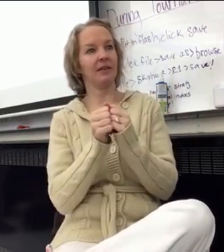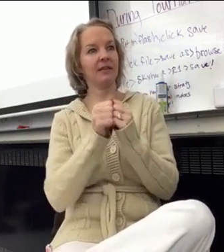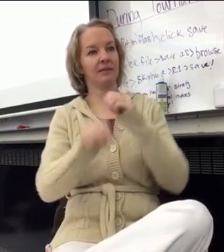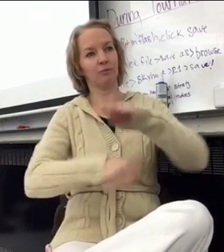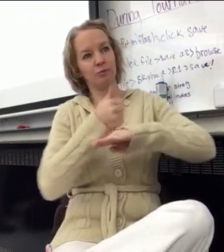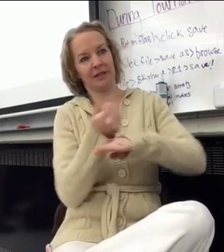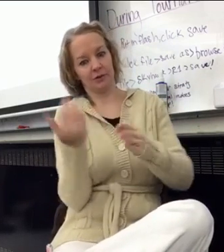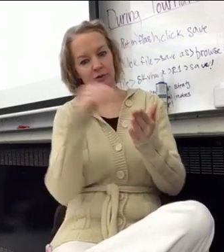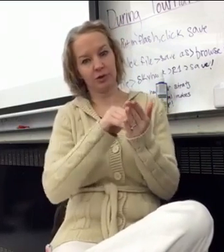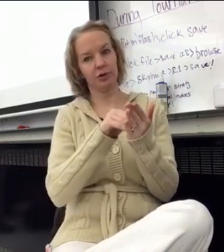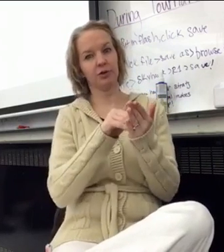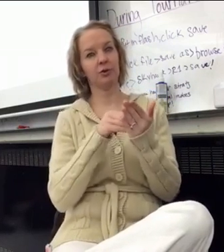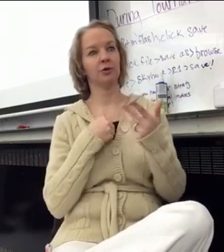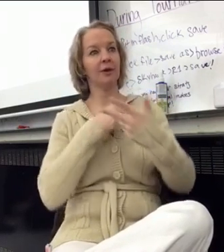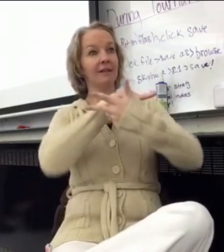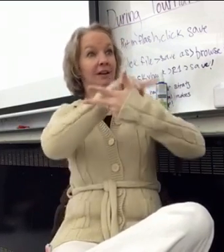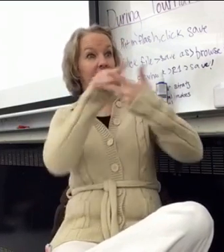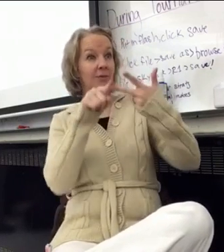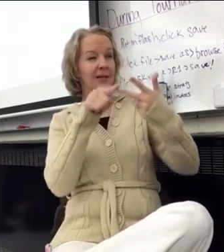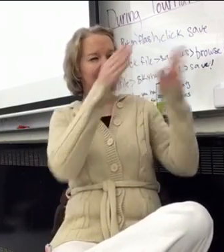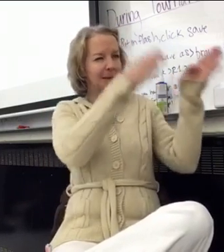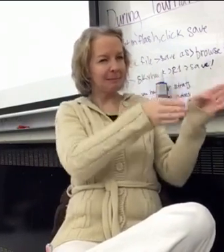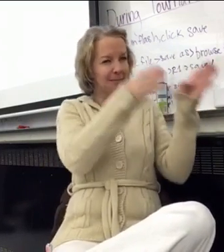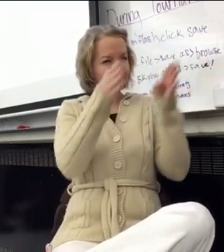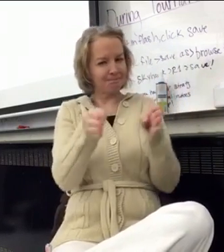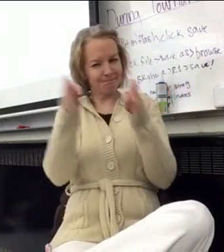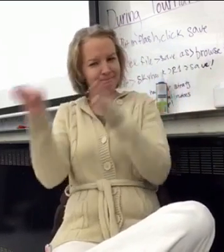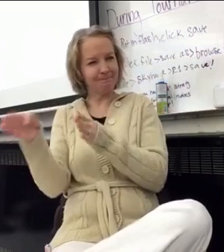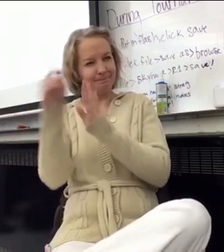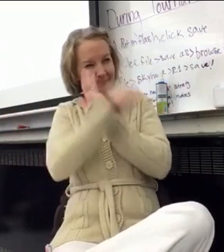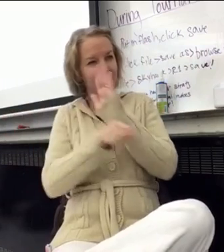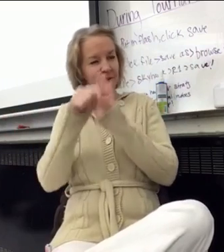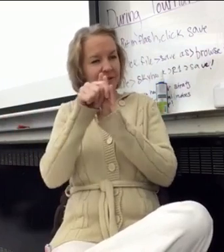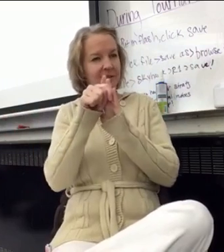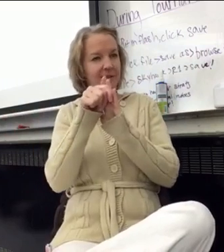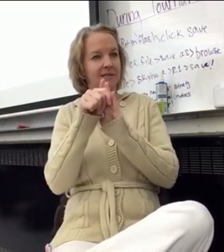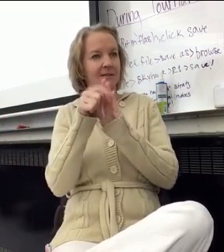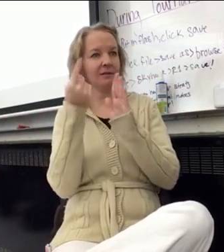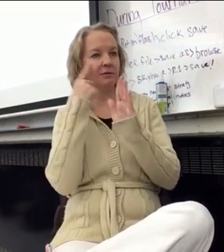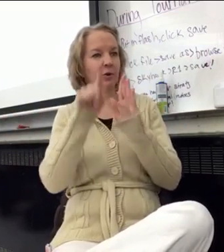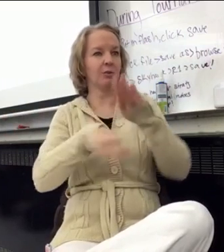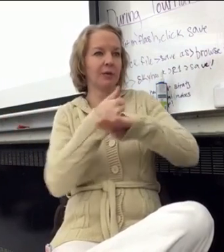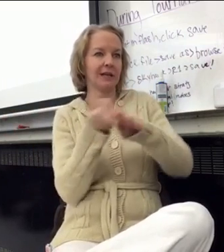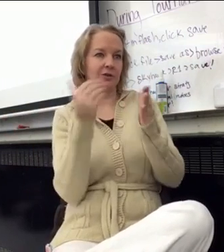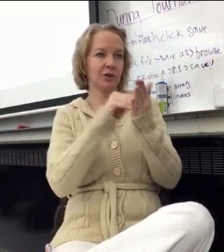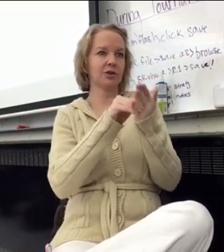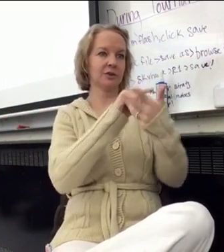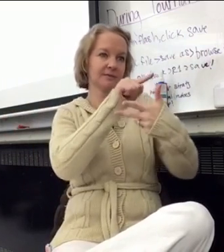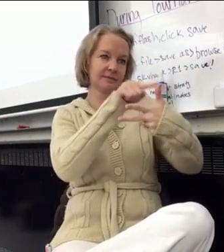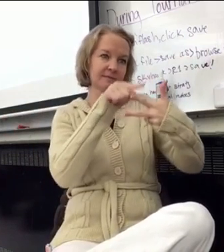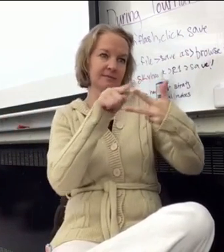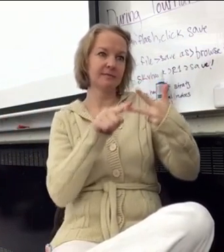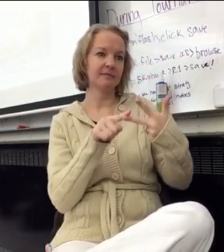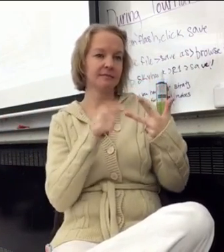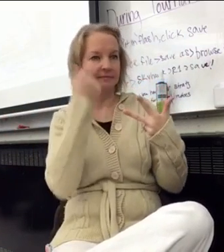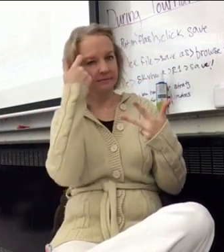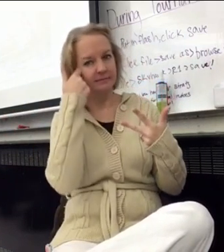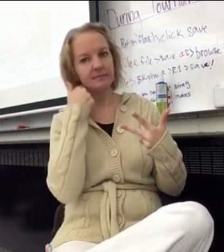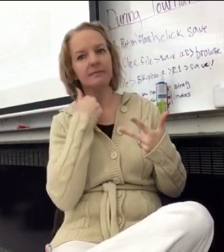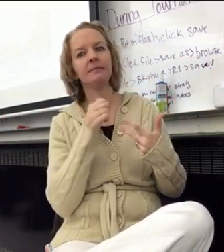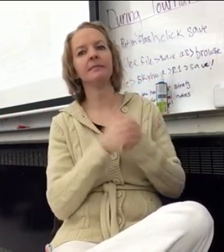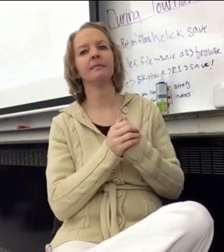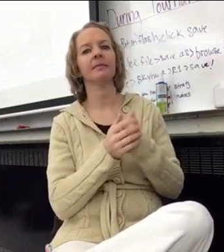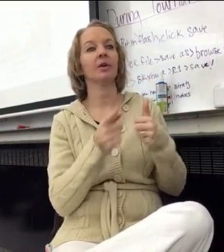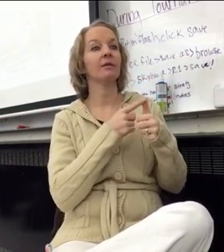there are 3 approximate periods of Reconstruction, and we're going to kind of go through each of them to understand what's going to happen in each of these.